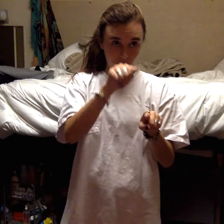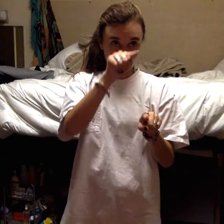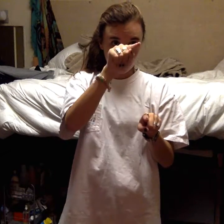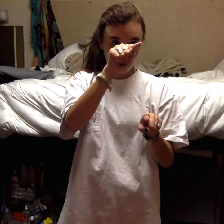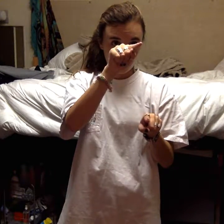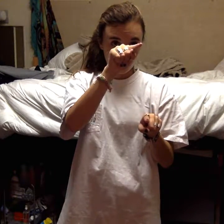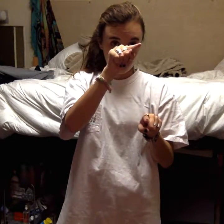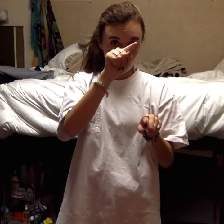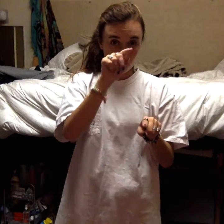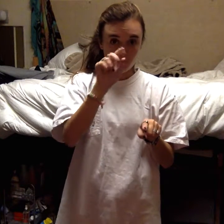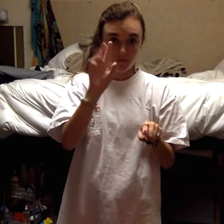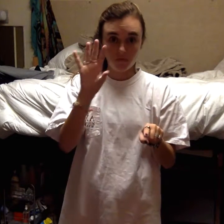there.